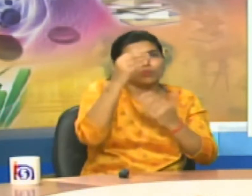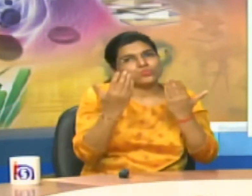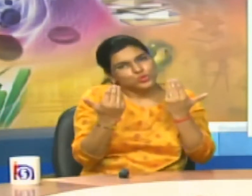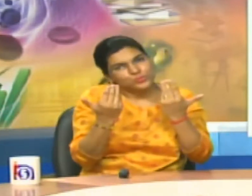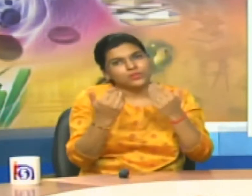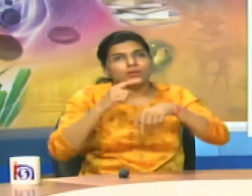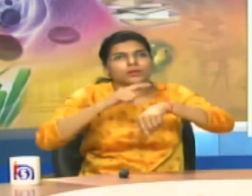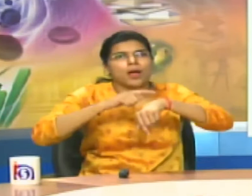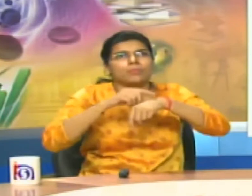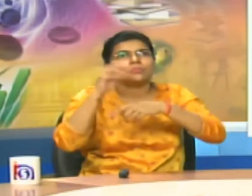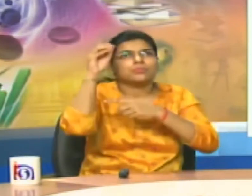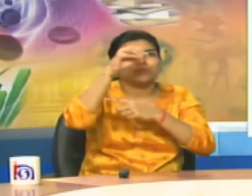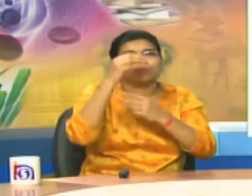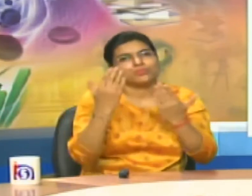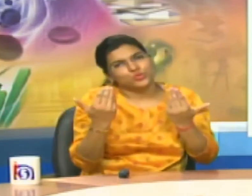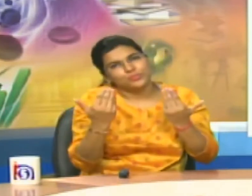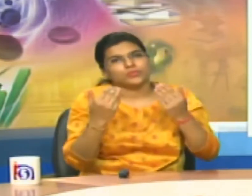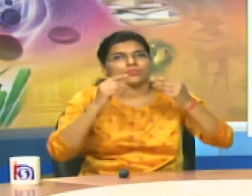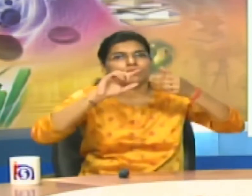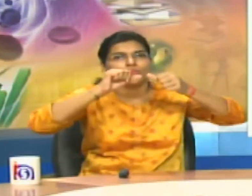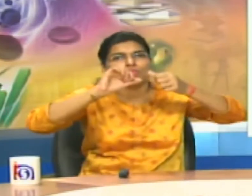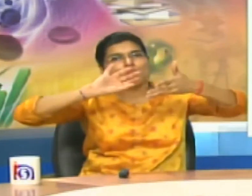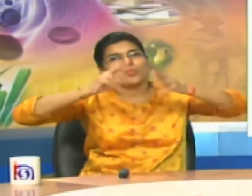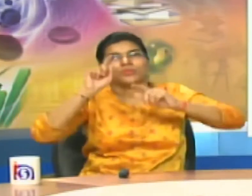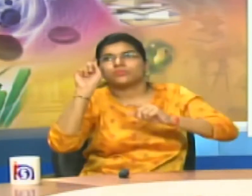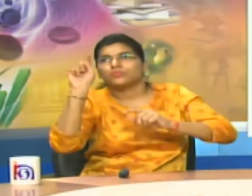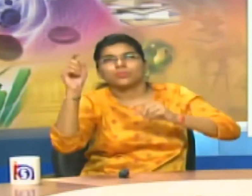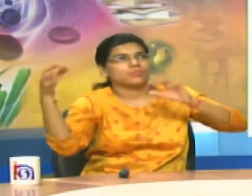also put the time and date.